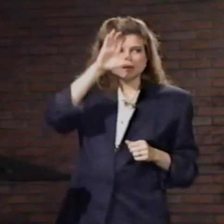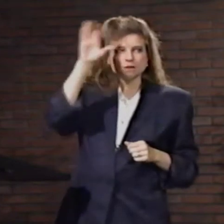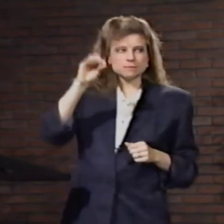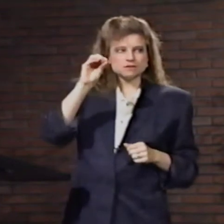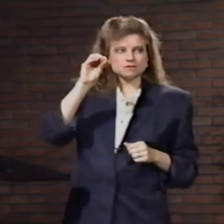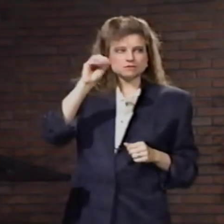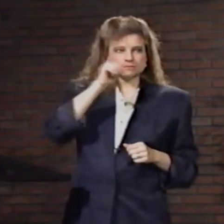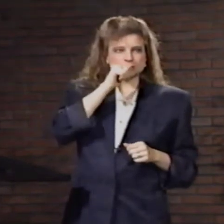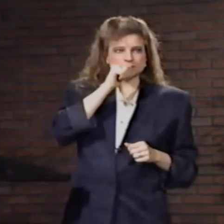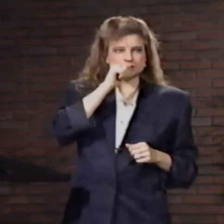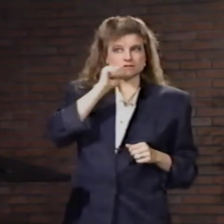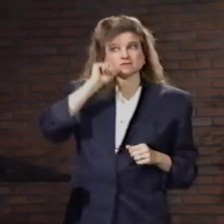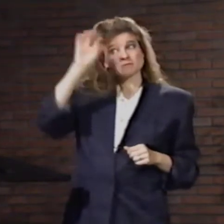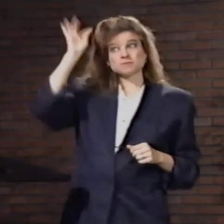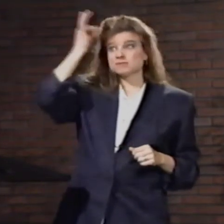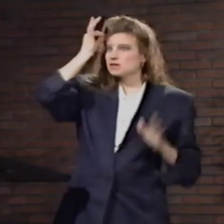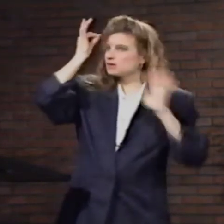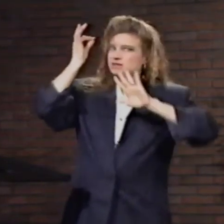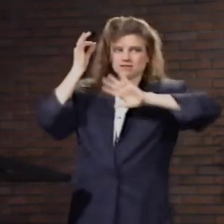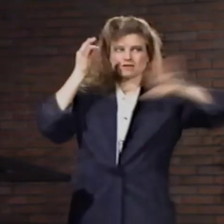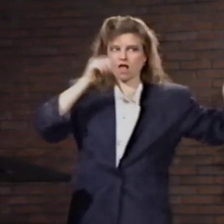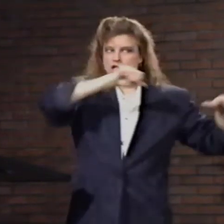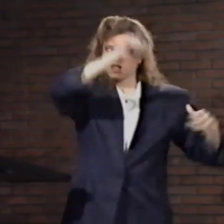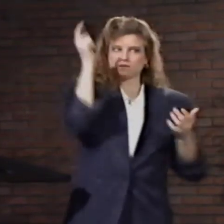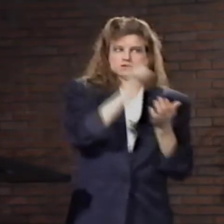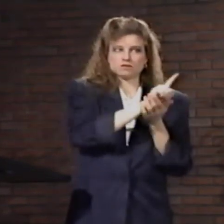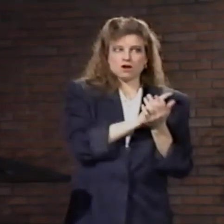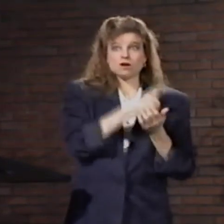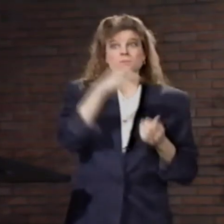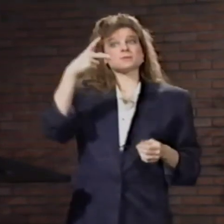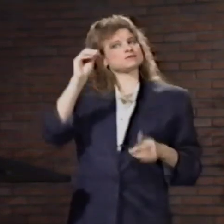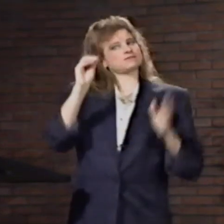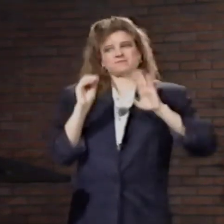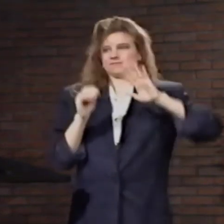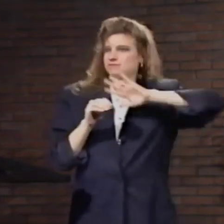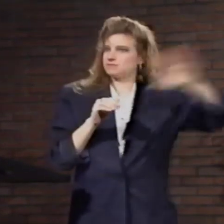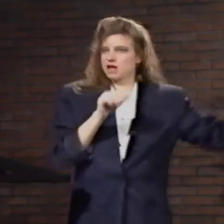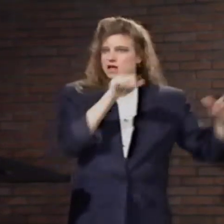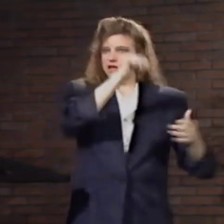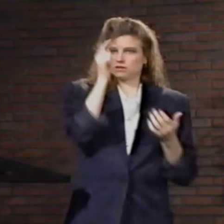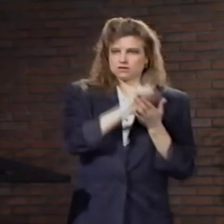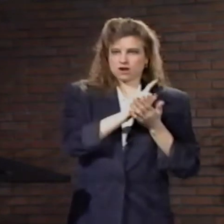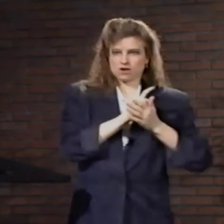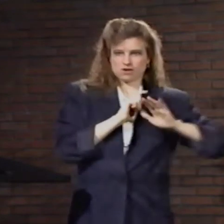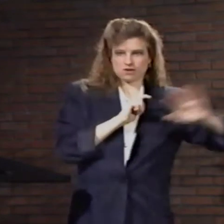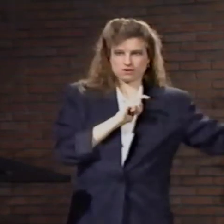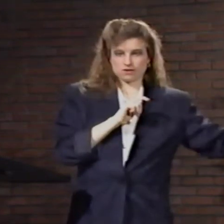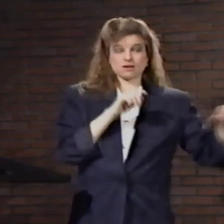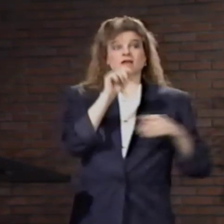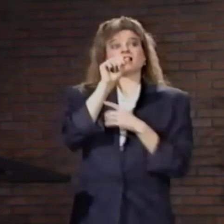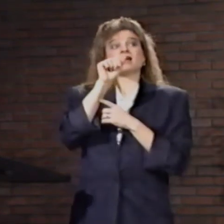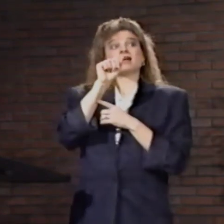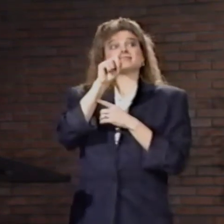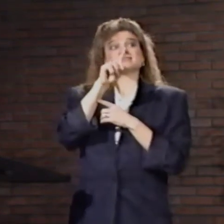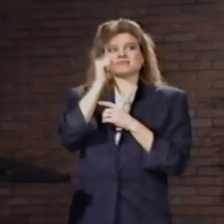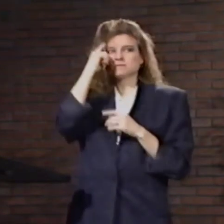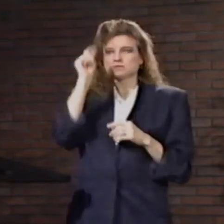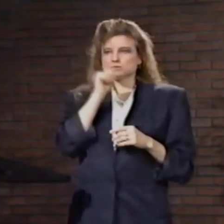That is any employment through a private company. The federal government uses a different document, so the post office system is a separate